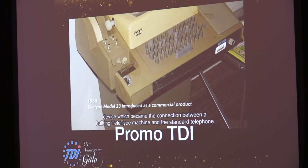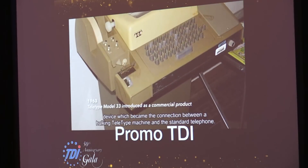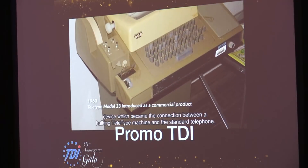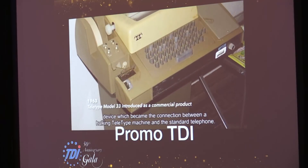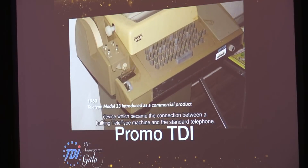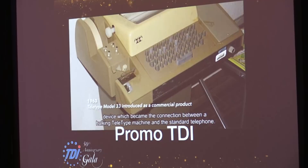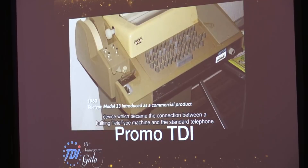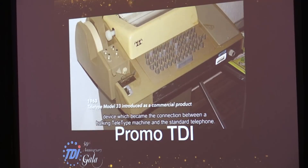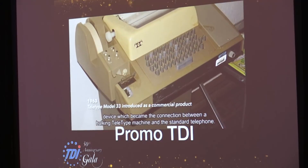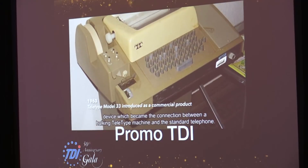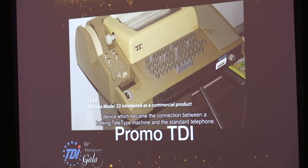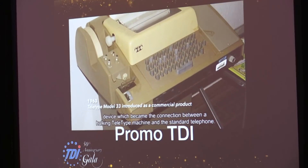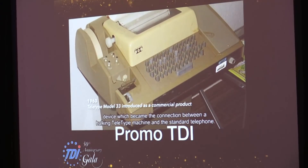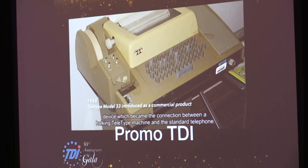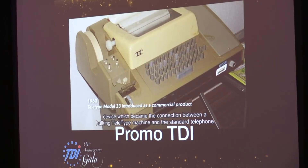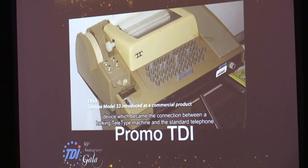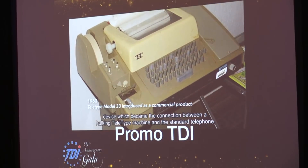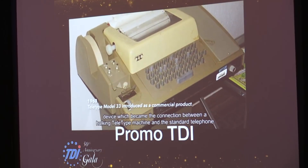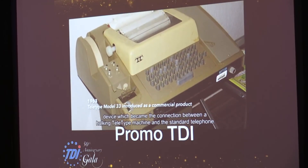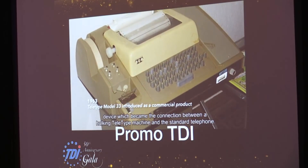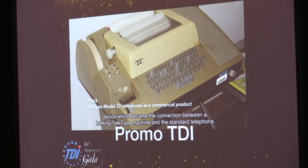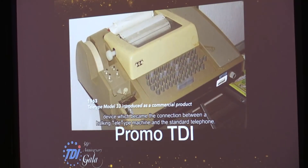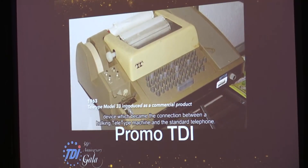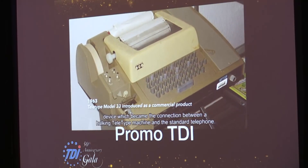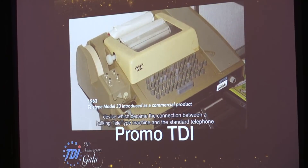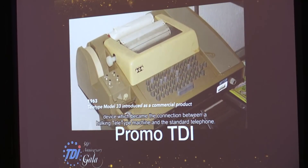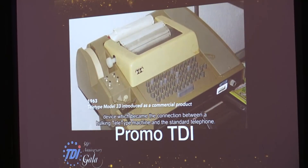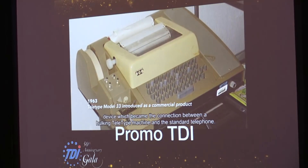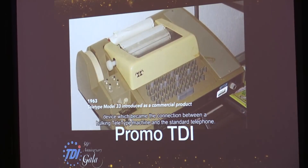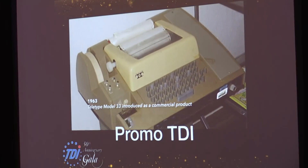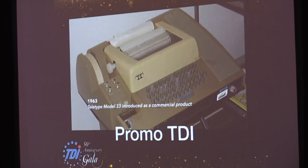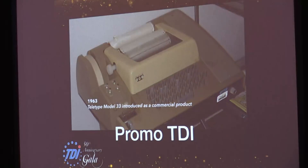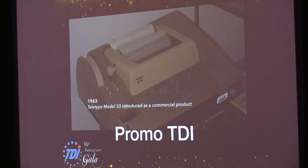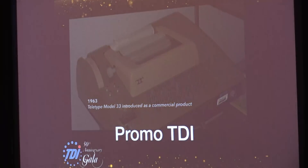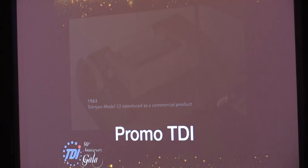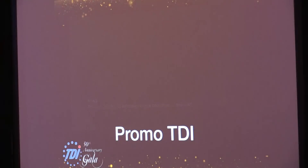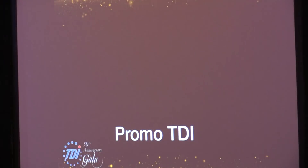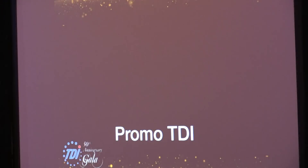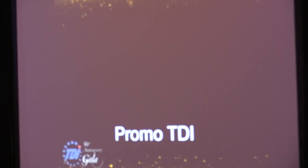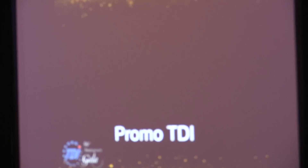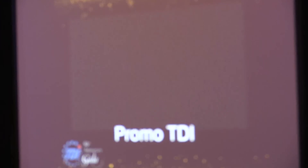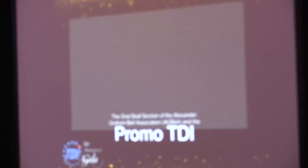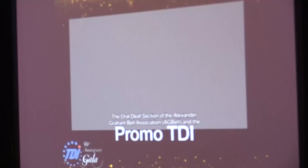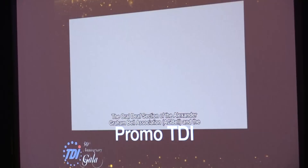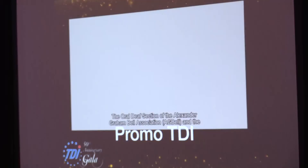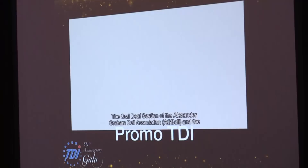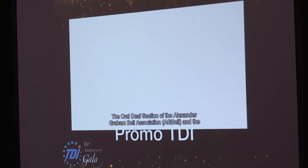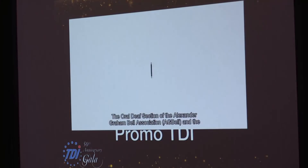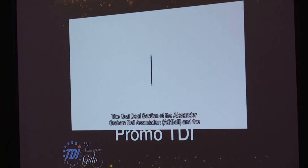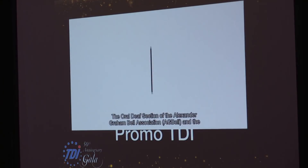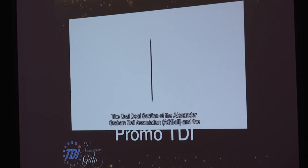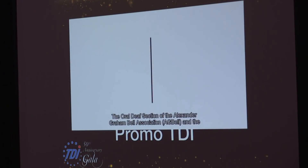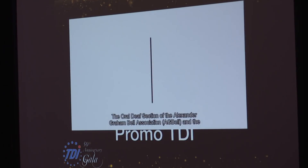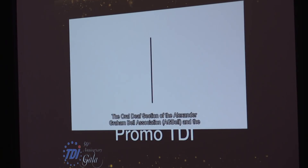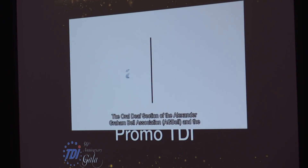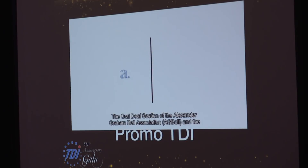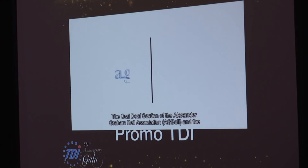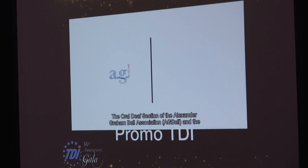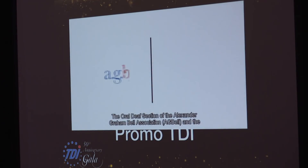between a hulking teletype machine and the standard telephone. The oral deaf section of the Alexander Graham